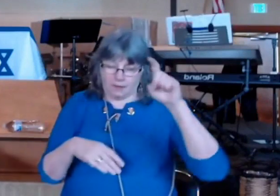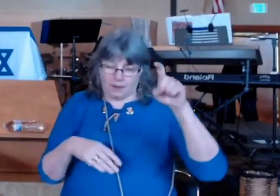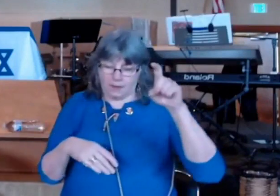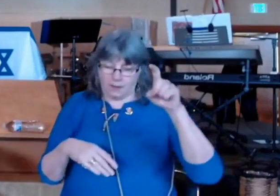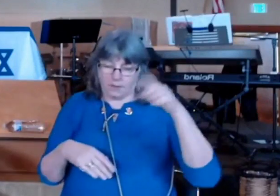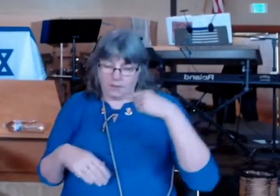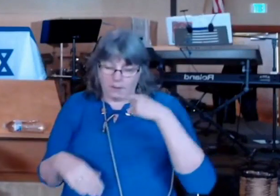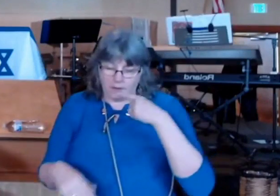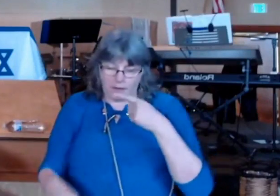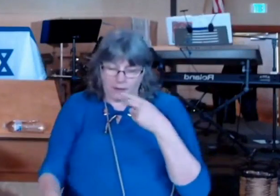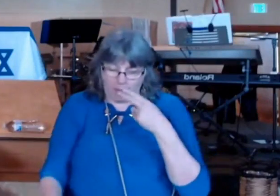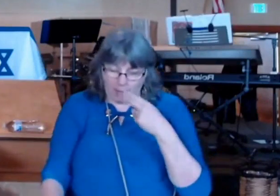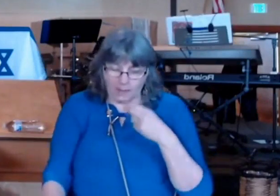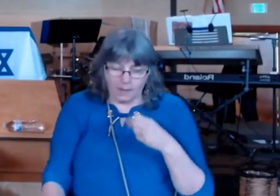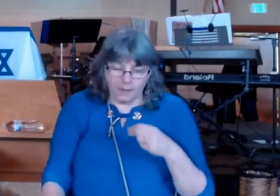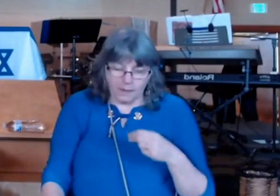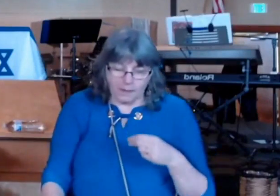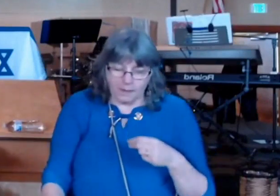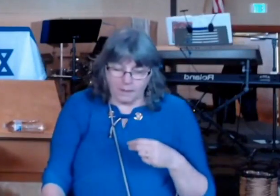19